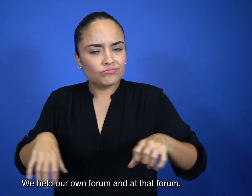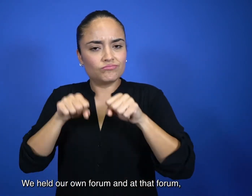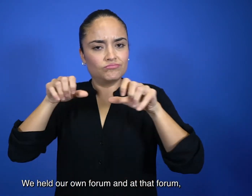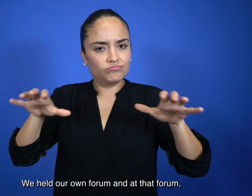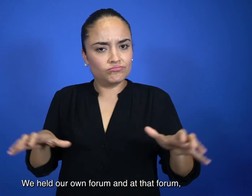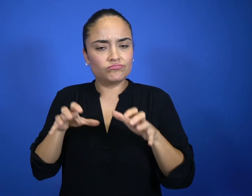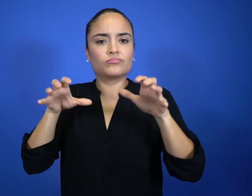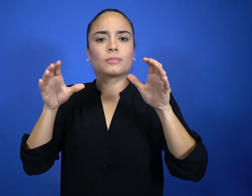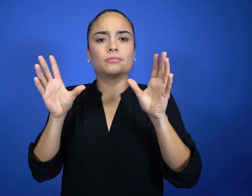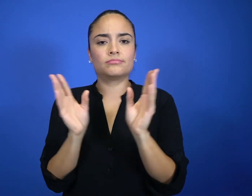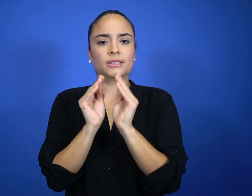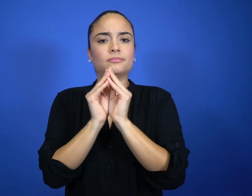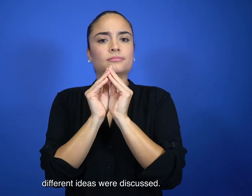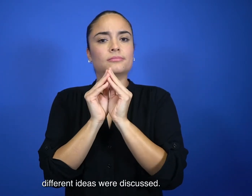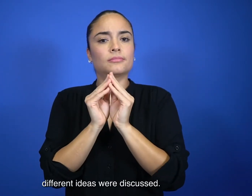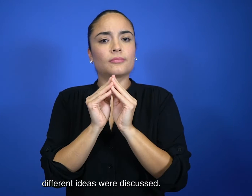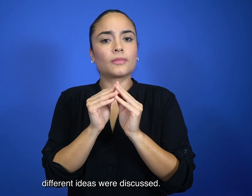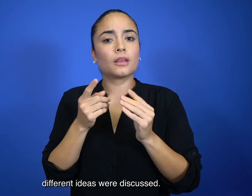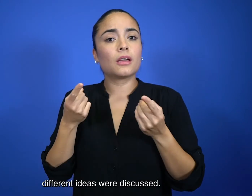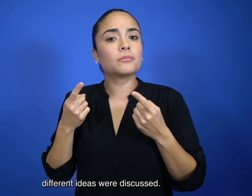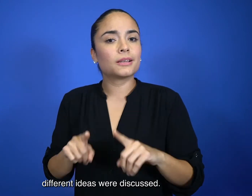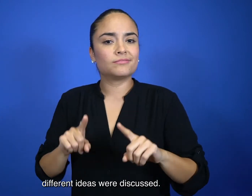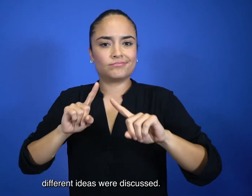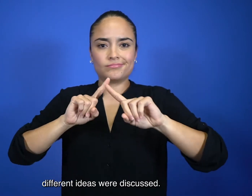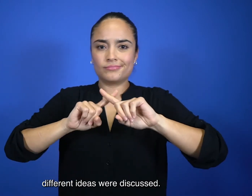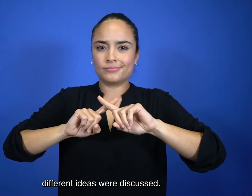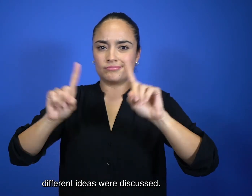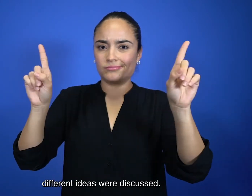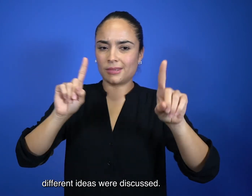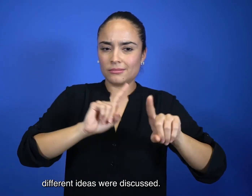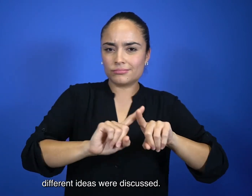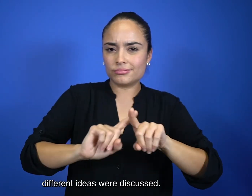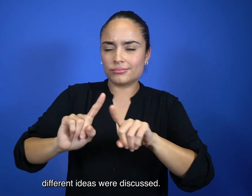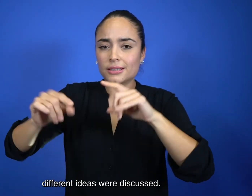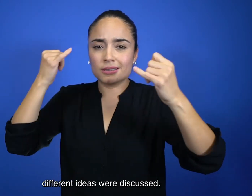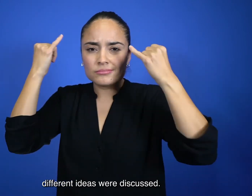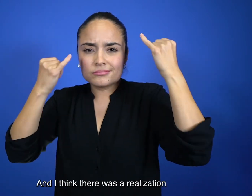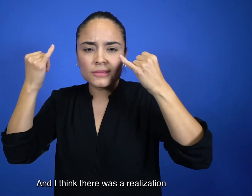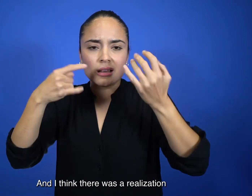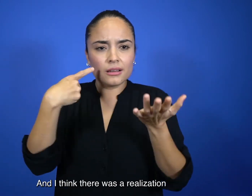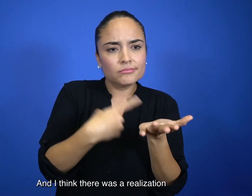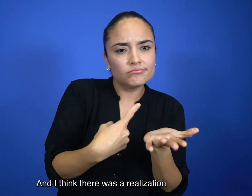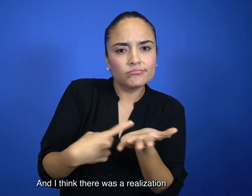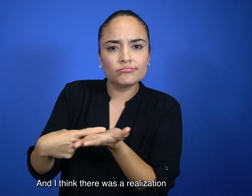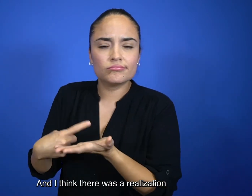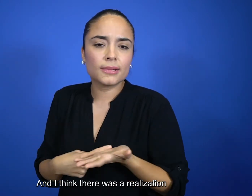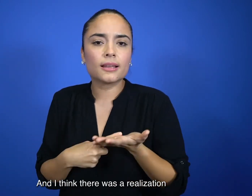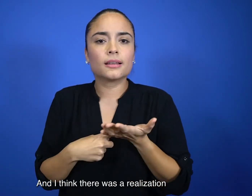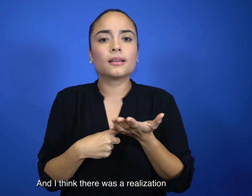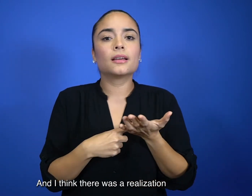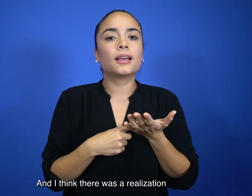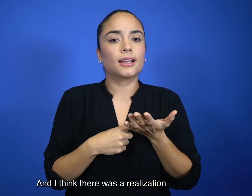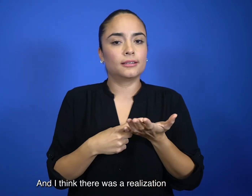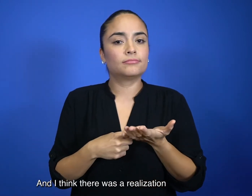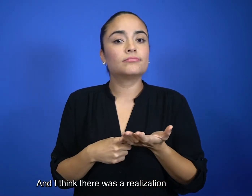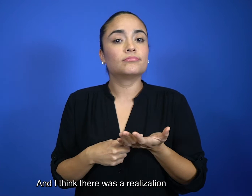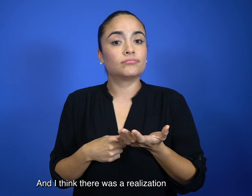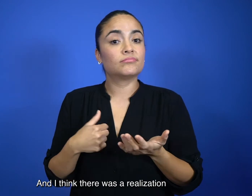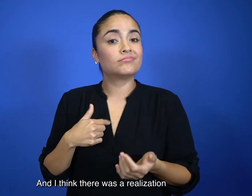forum, different ideas were discussed, and I think there was